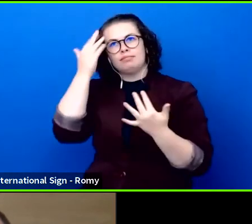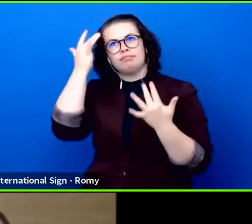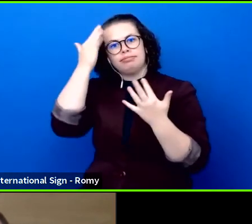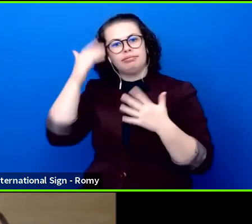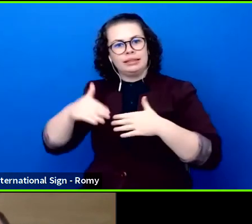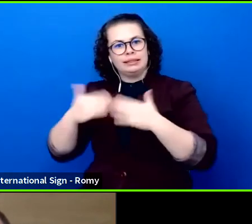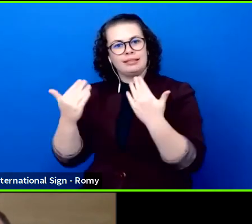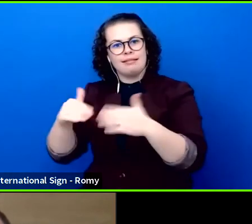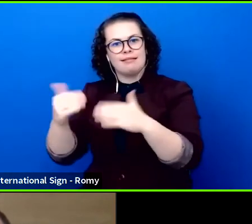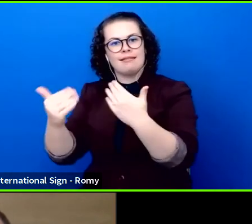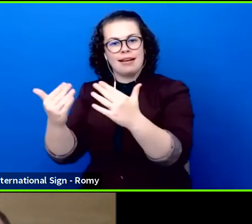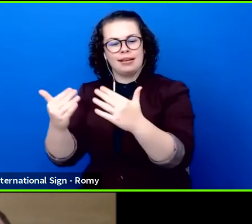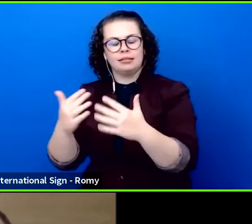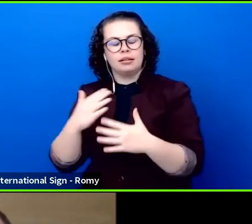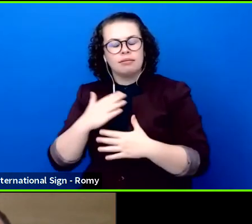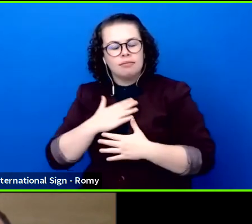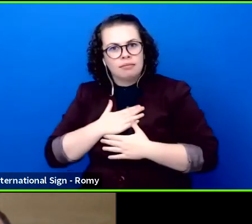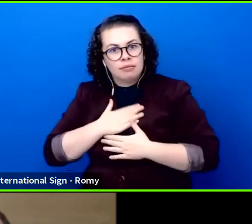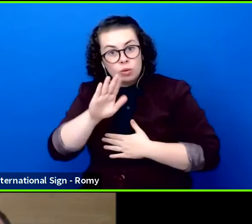vision of the curious theater.